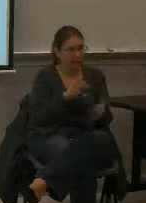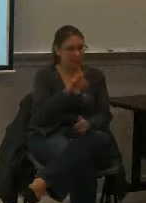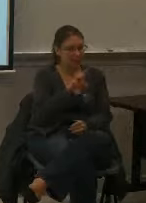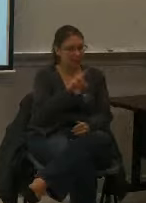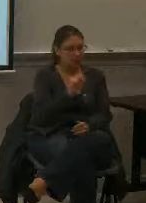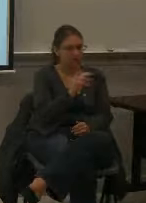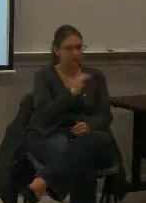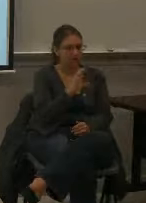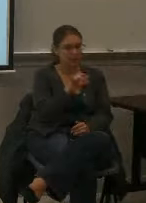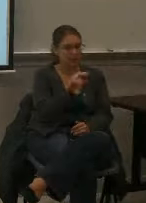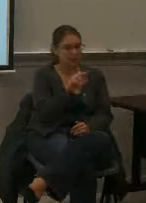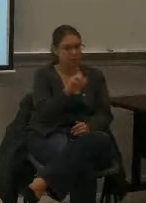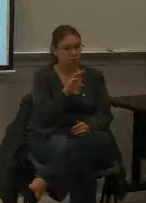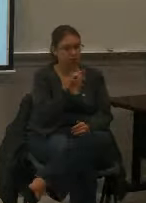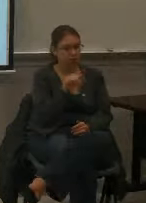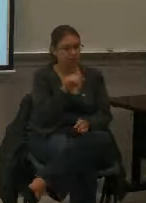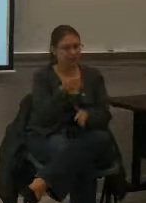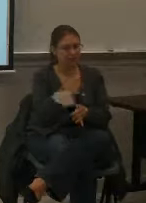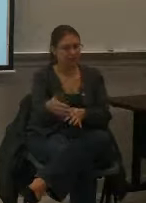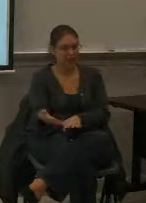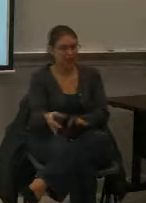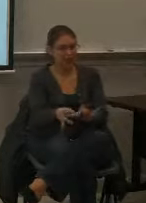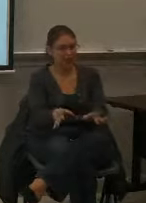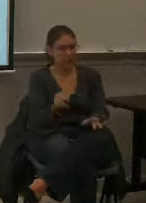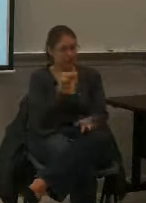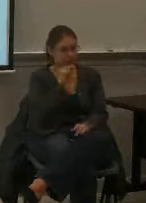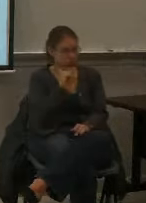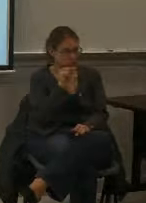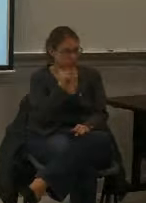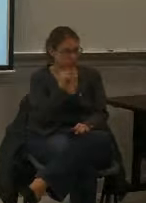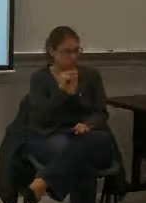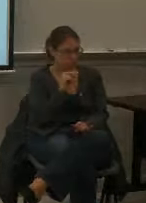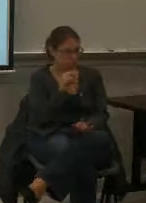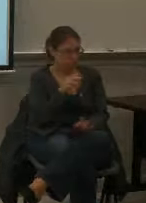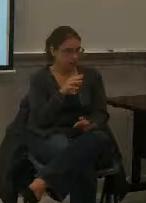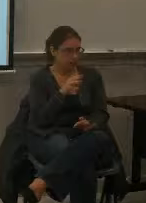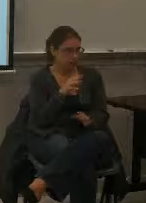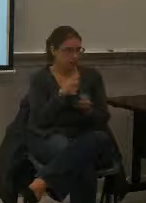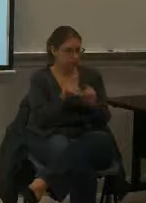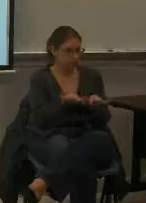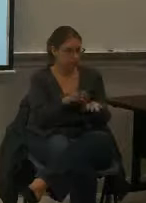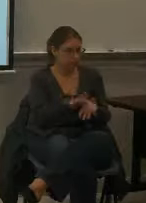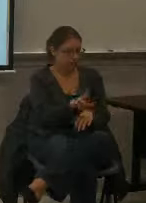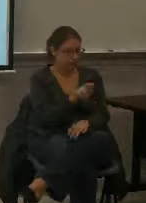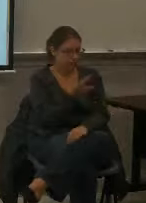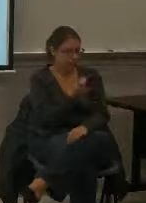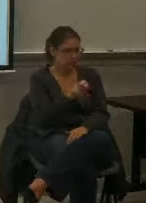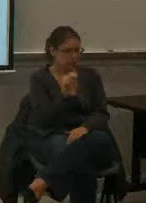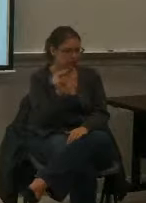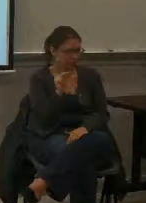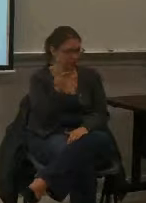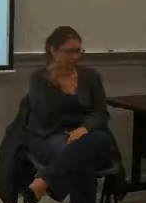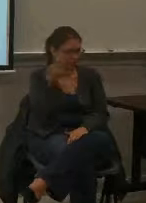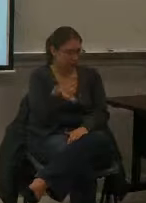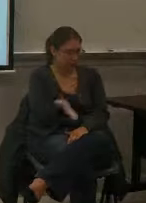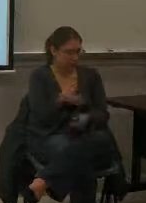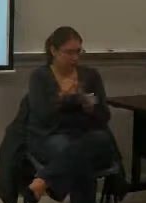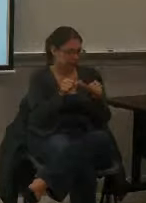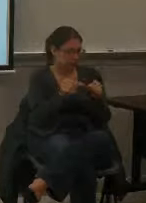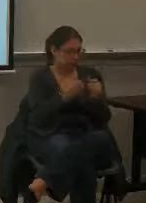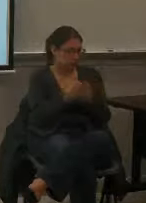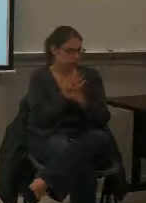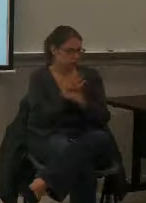and the cyanobacteria essentially die and release their nutrients, reflood them and plant their rice. And the nitrogen would be there then to